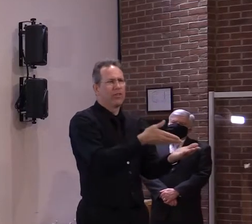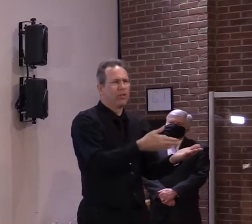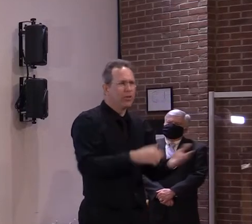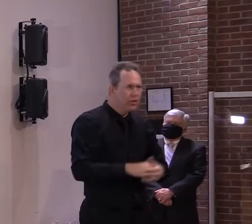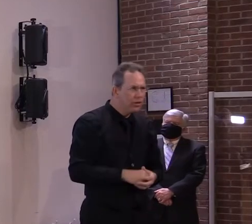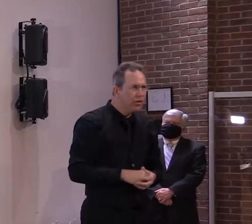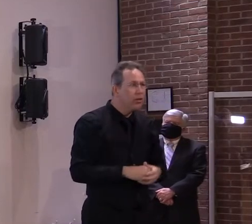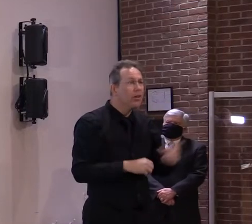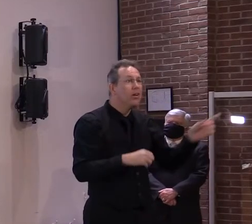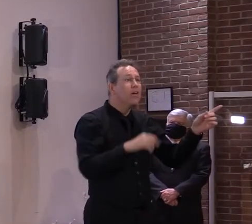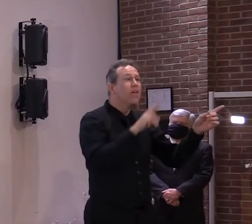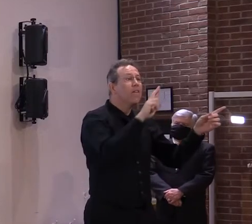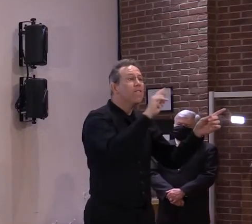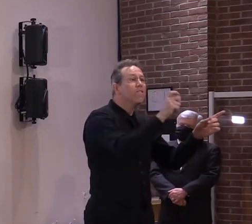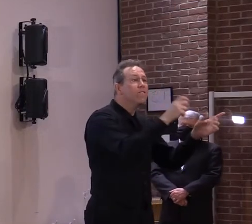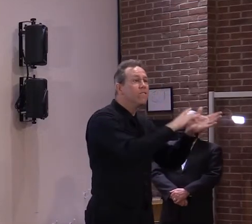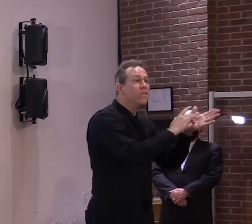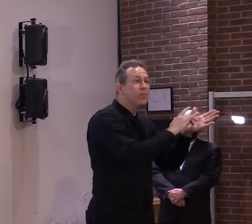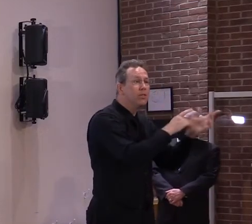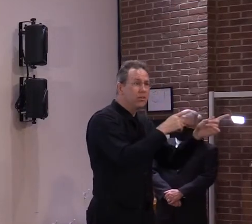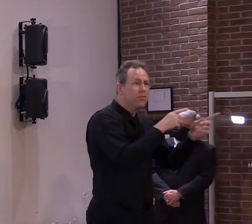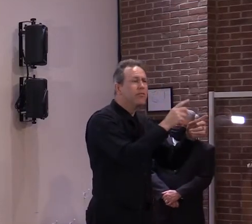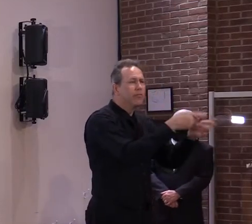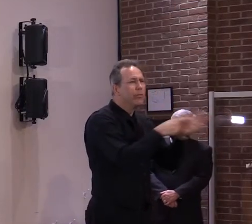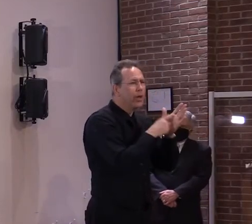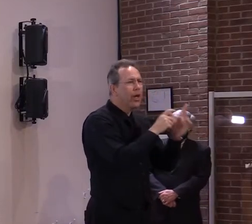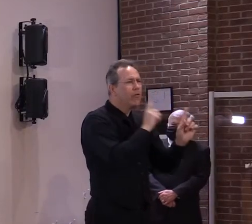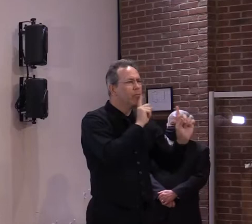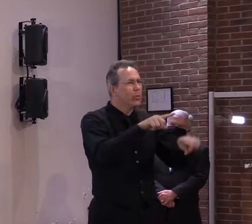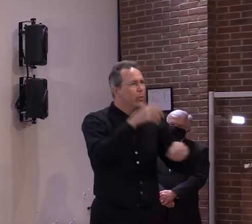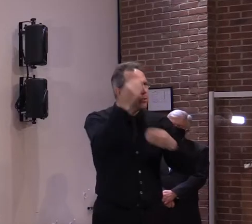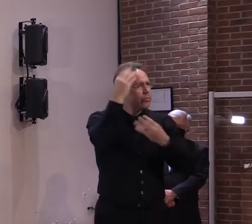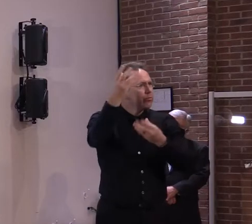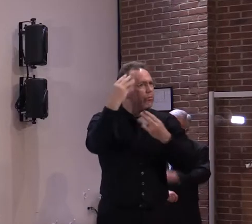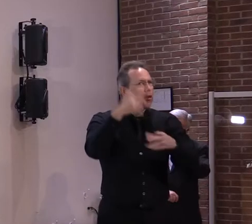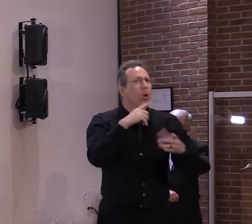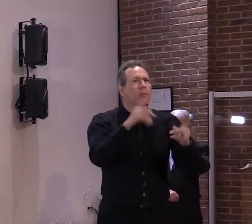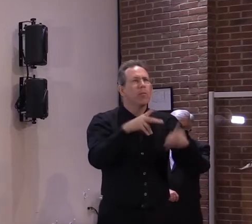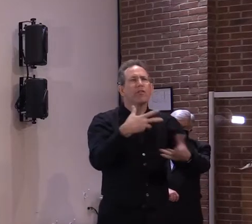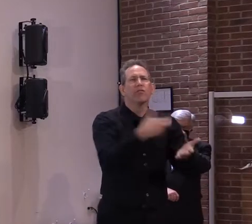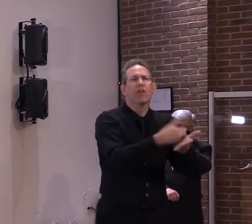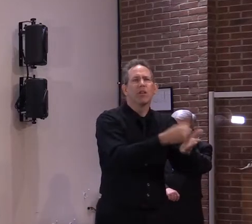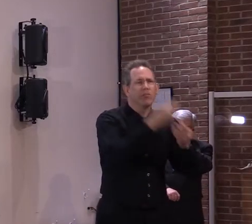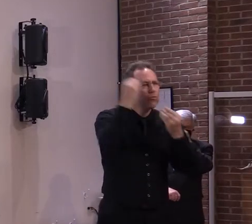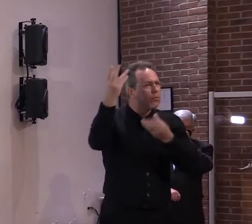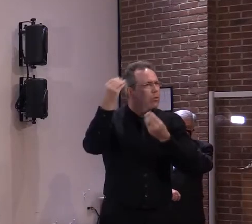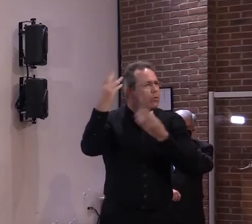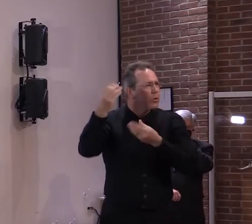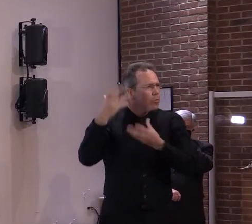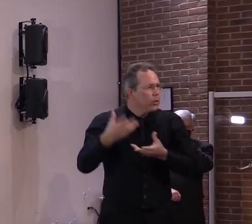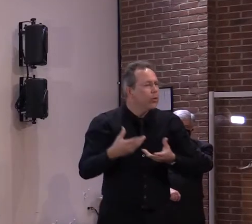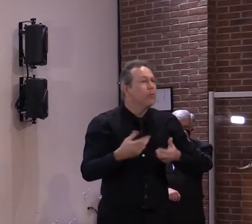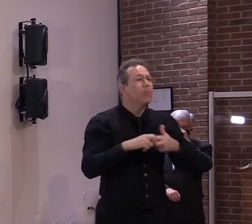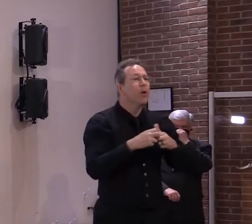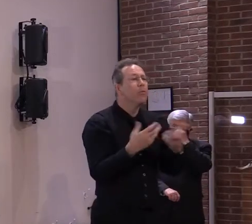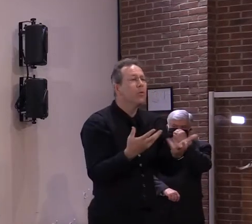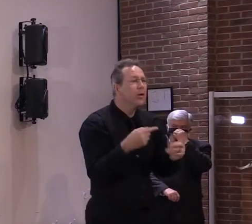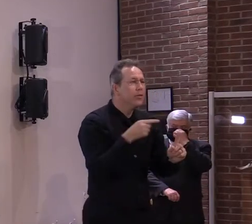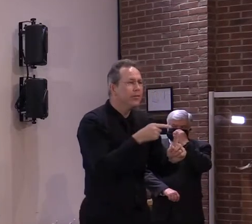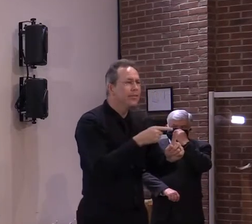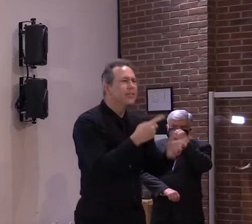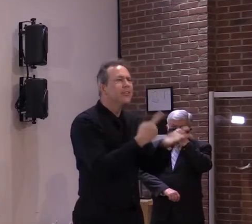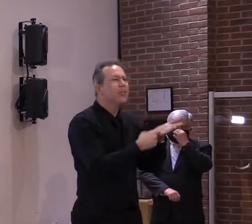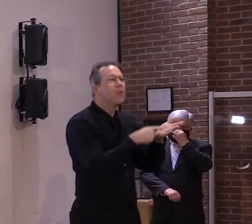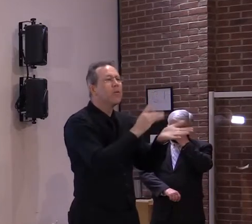an obligatory requirement to report. The problem has been, on occasion, some of the pharmacies' timeline